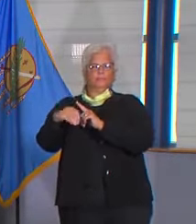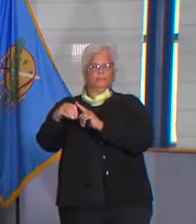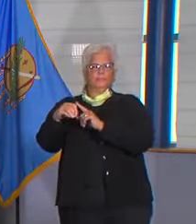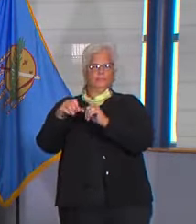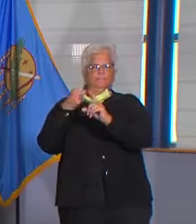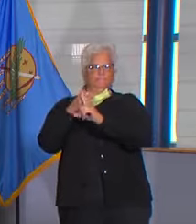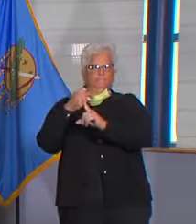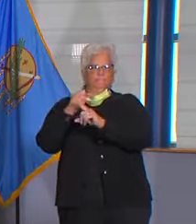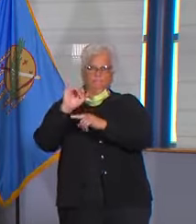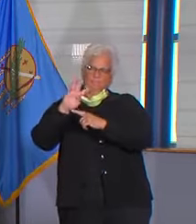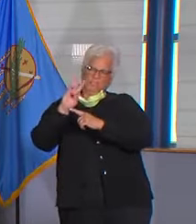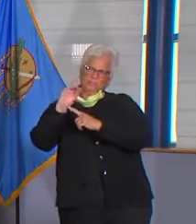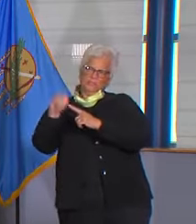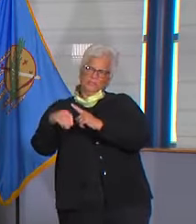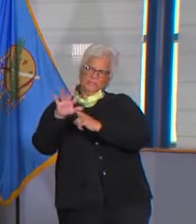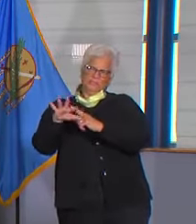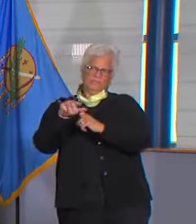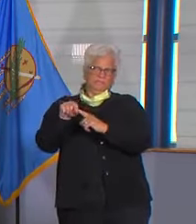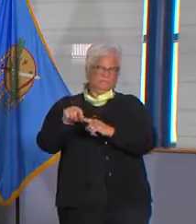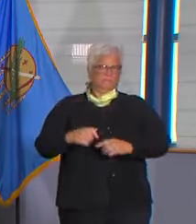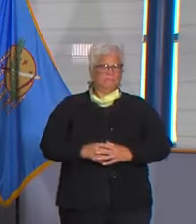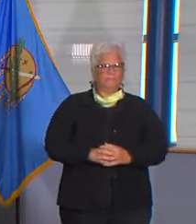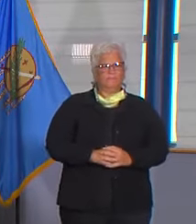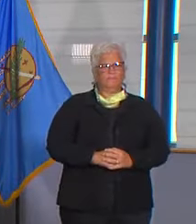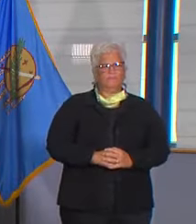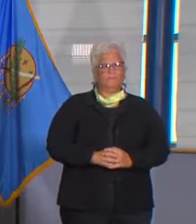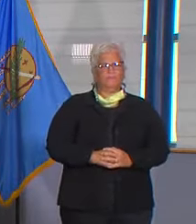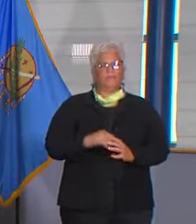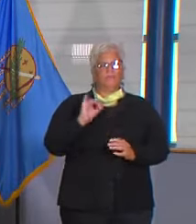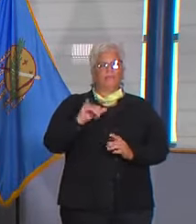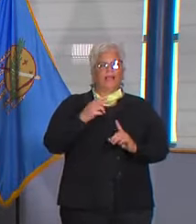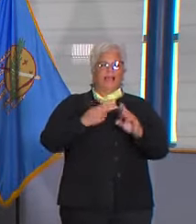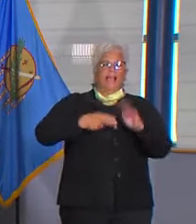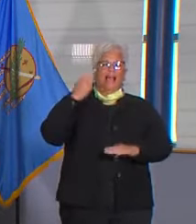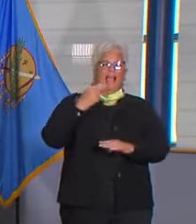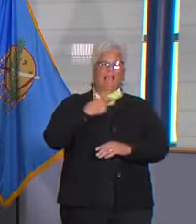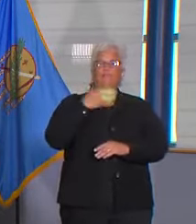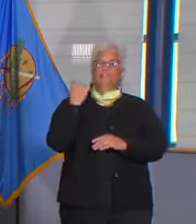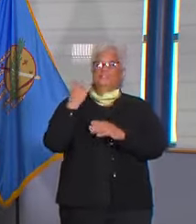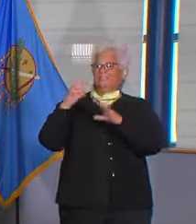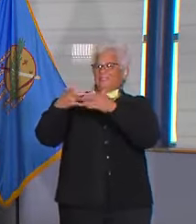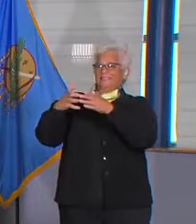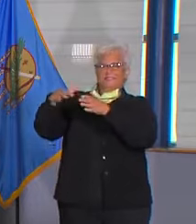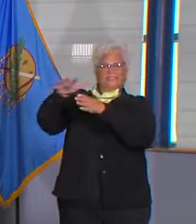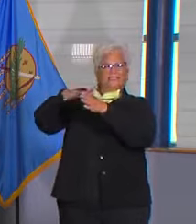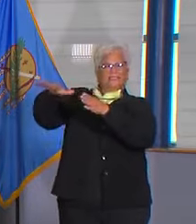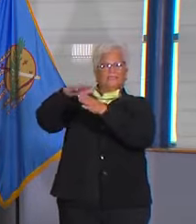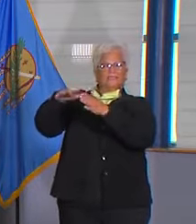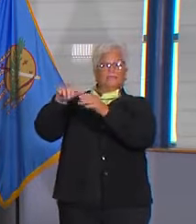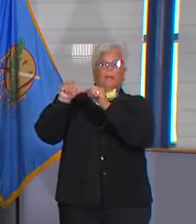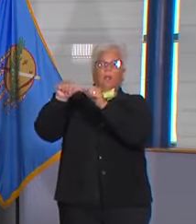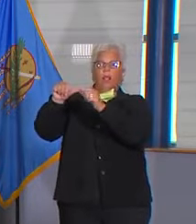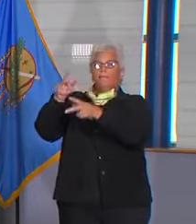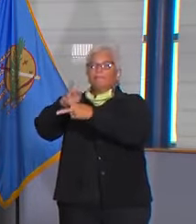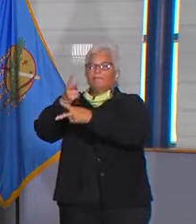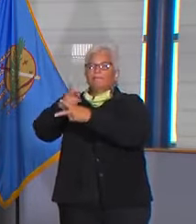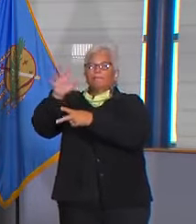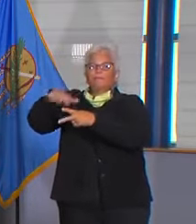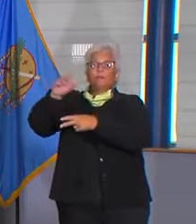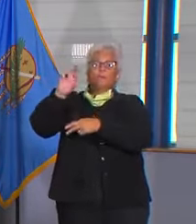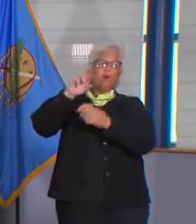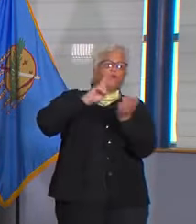older. Within the high-risk settings, after long-term care and nursing homes, schools had the second most number of associated cases. Some good